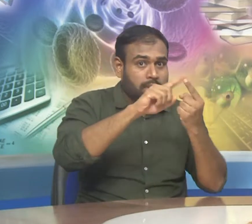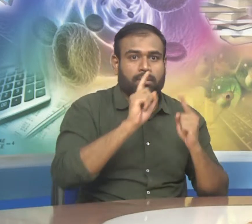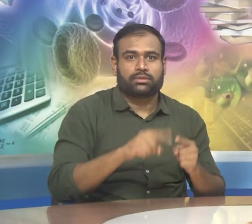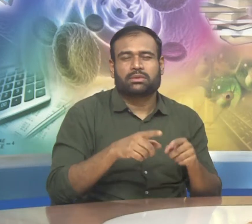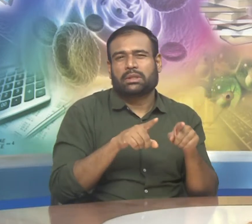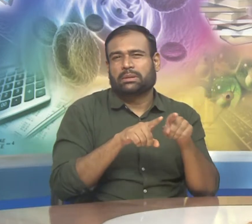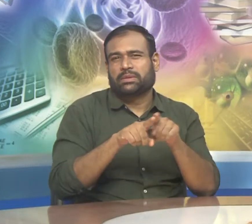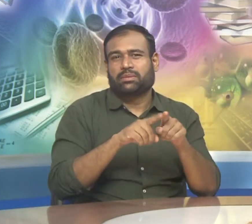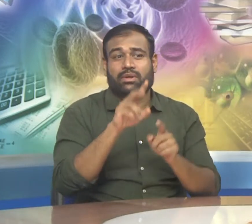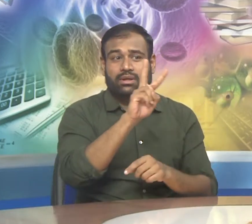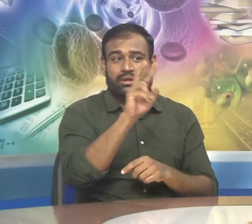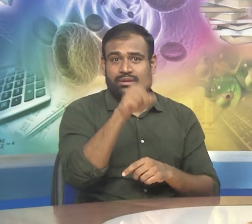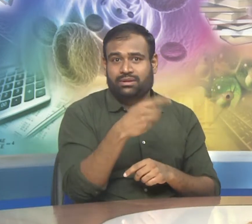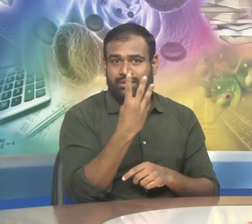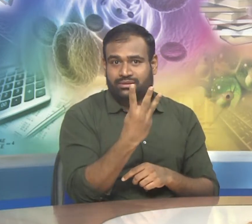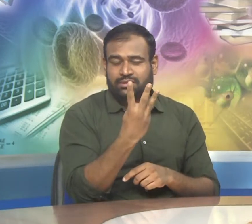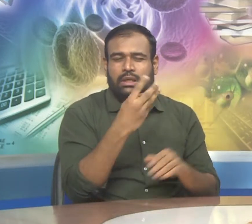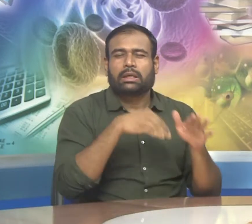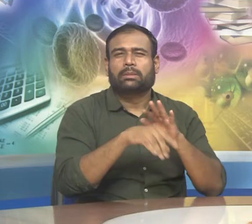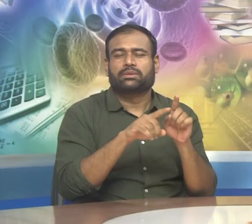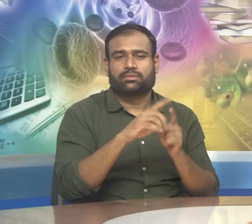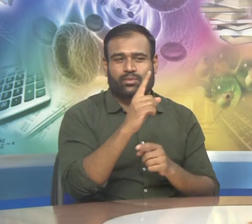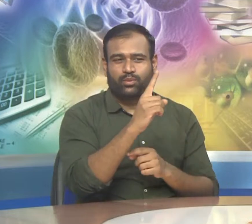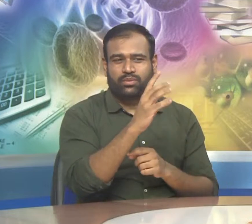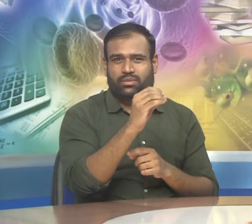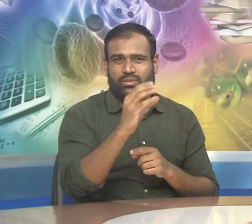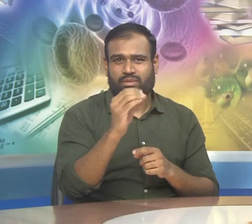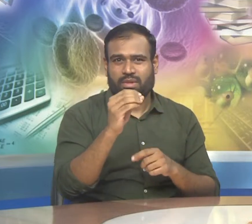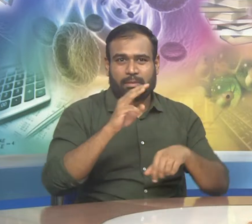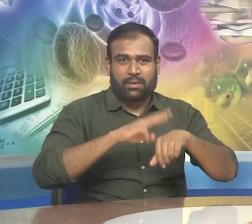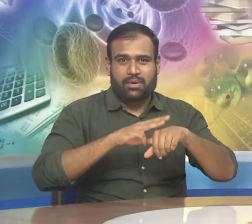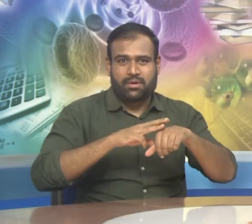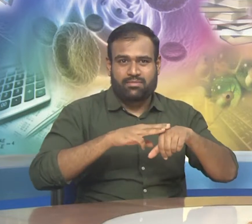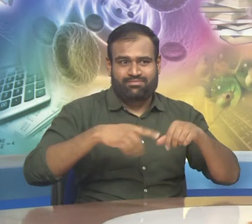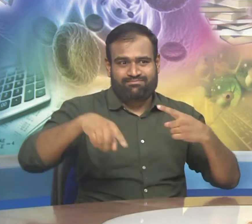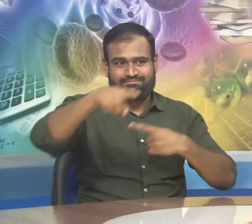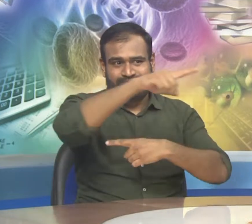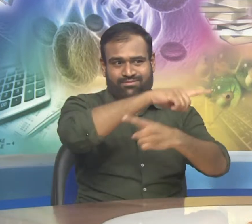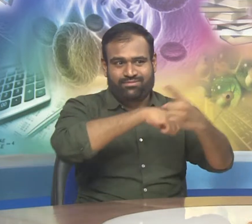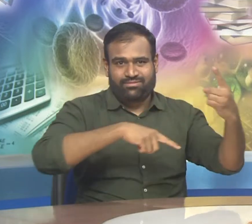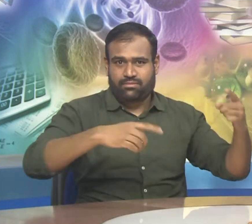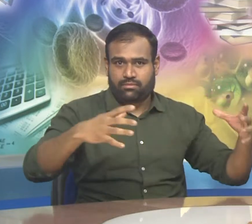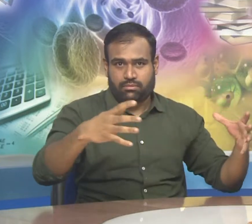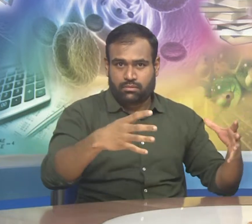and voting separately in each house in the same session,